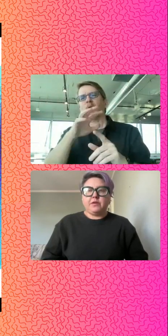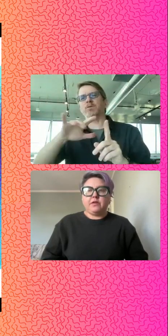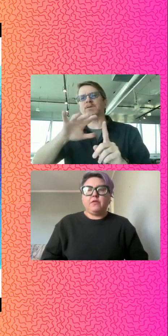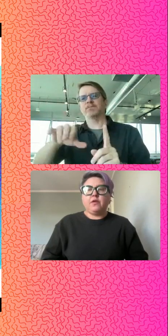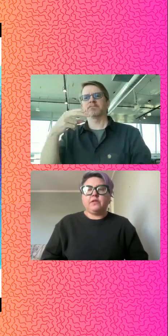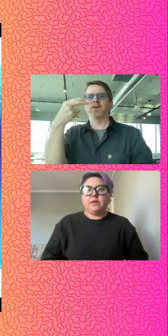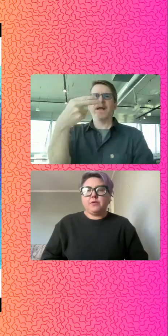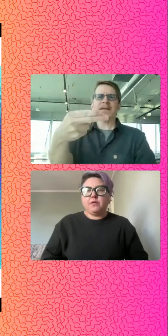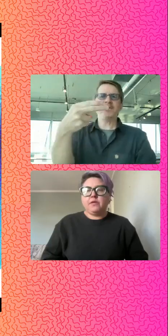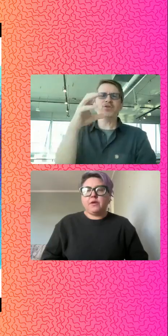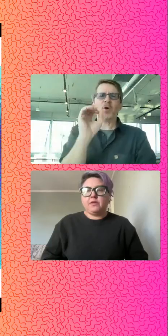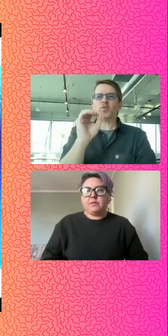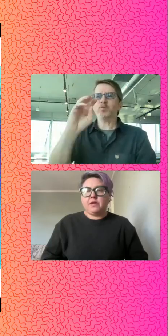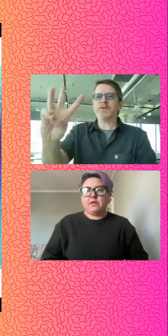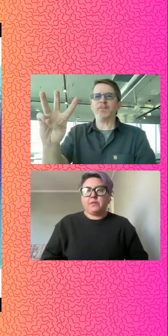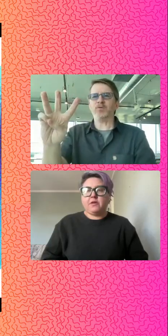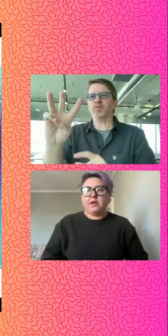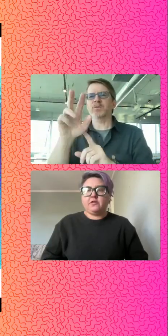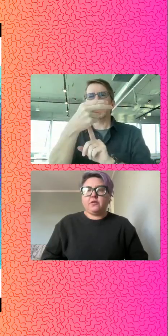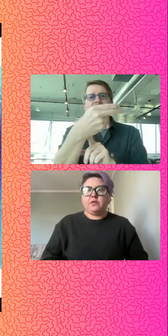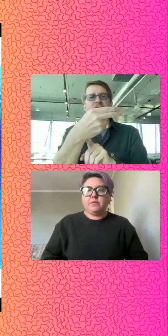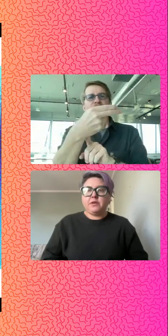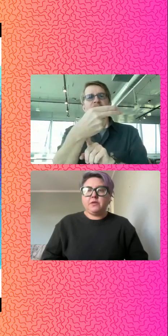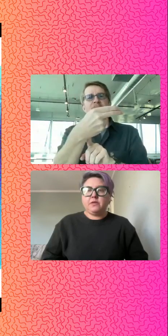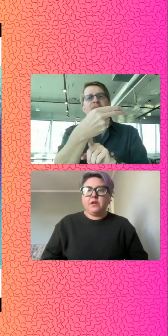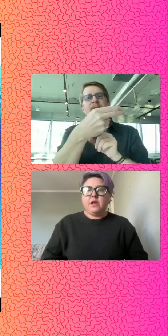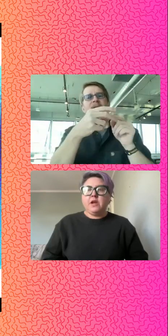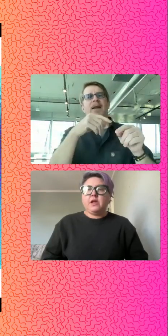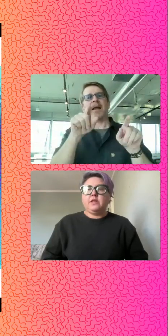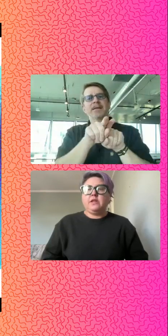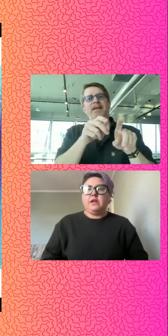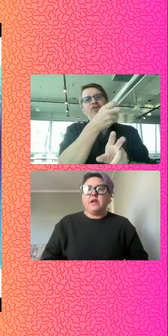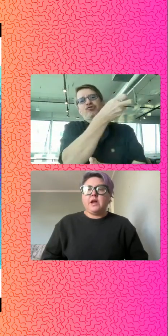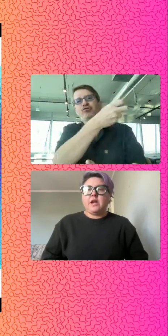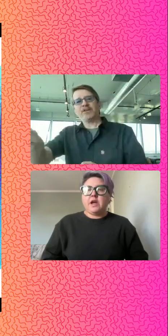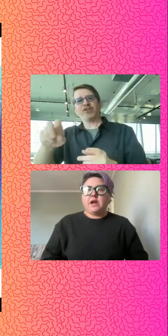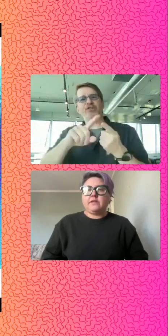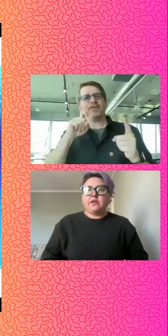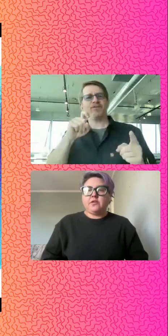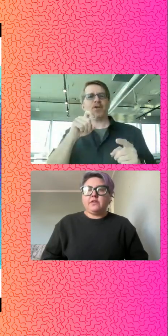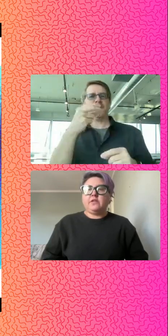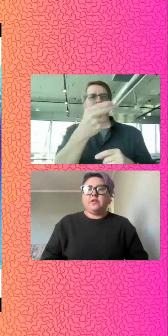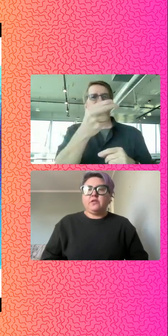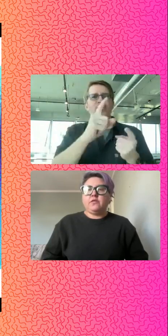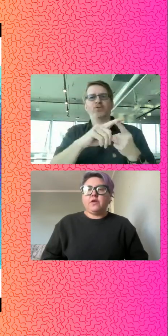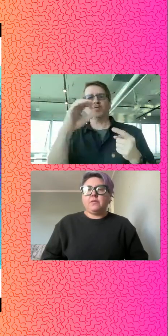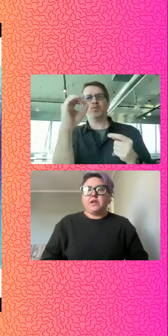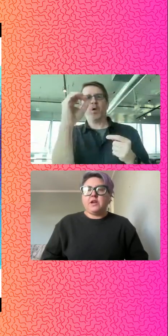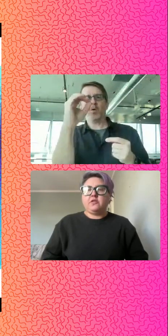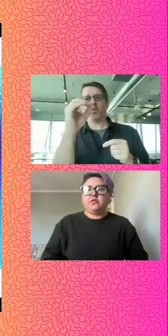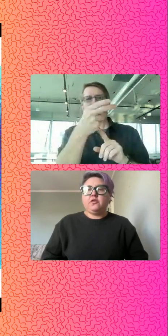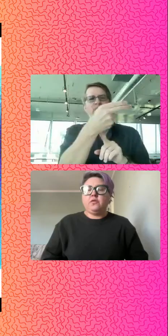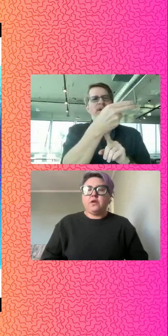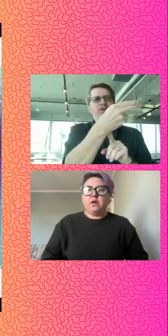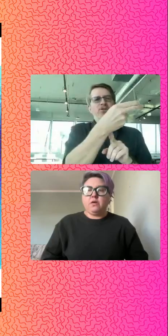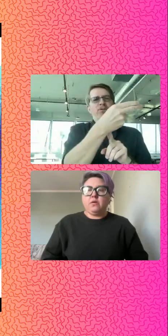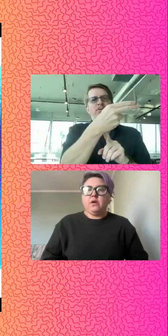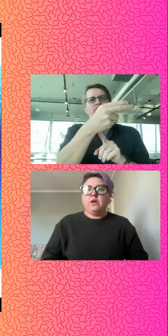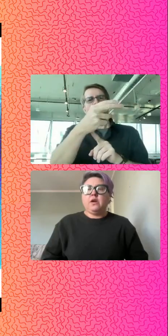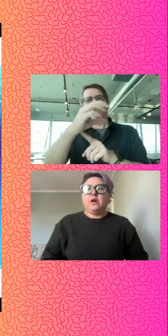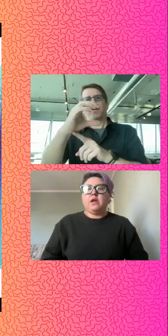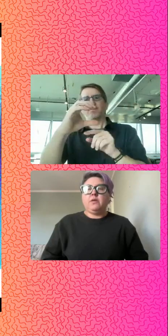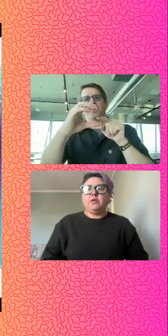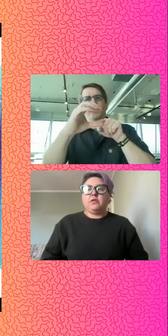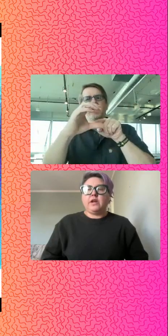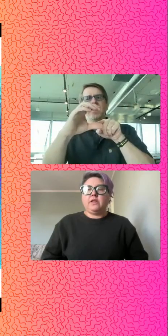the finger spelling. For example, if I would spell HOW, the as I transition from the H to the